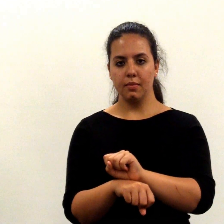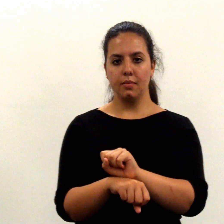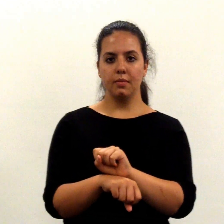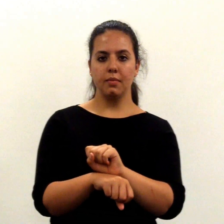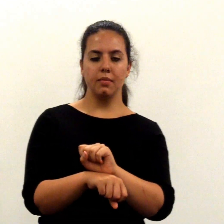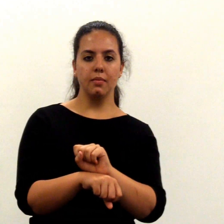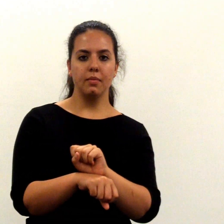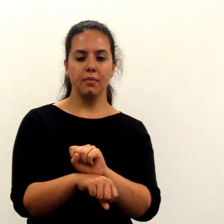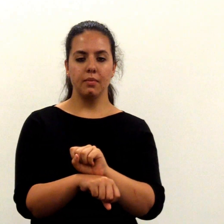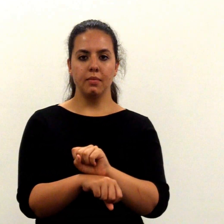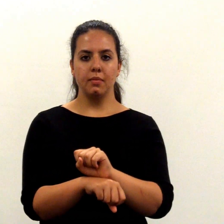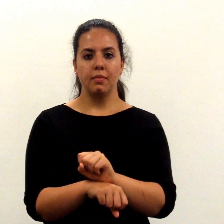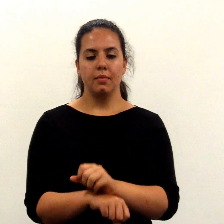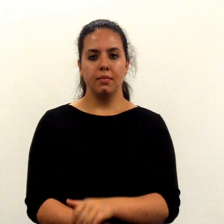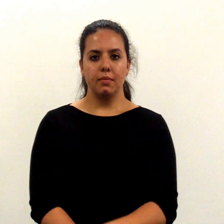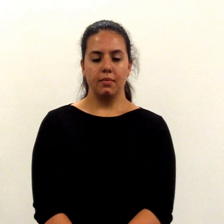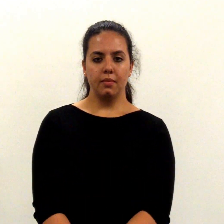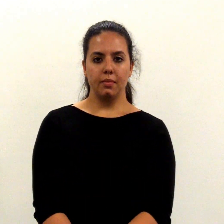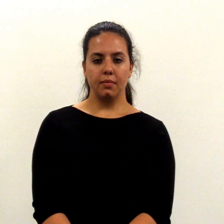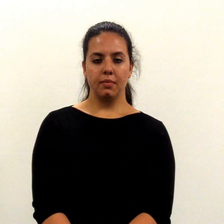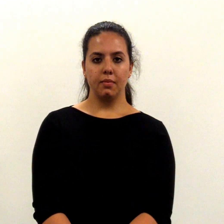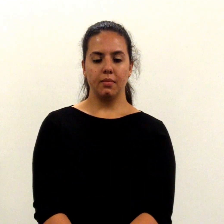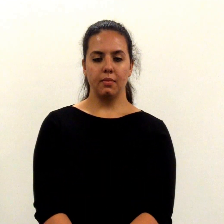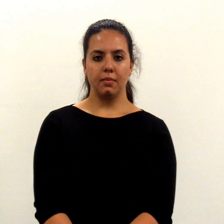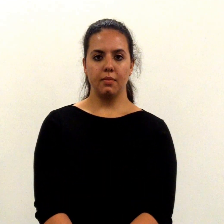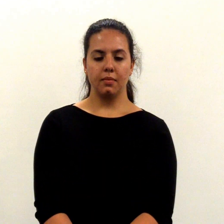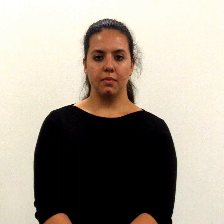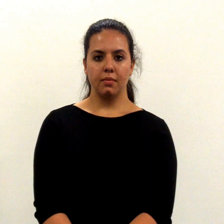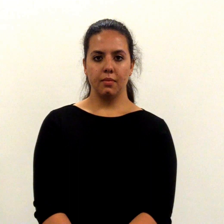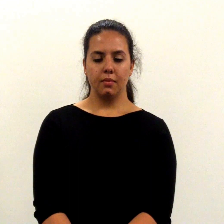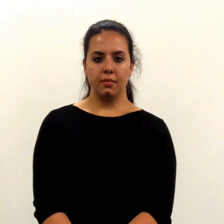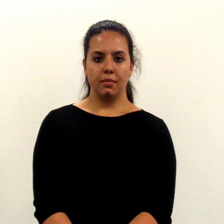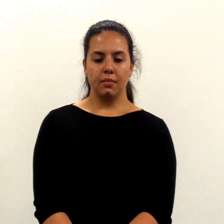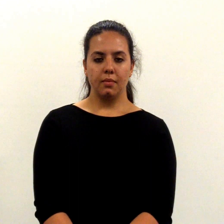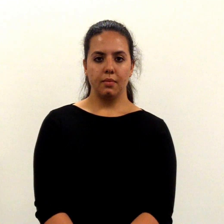is a compound sign. In ASL, you have compound signs. Deaf.